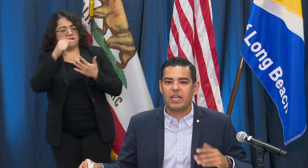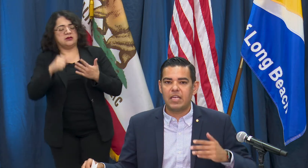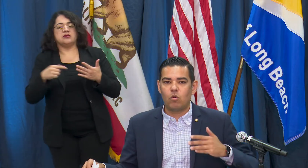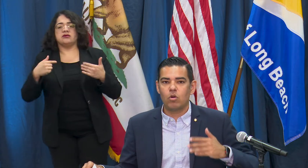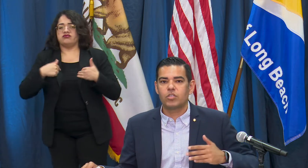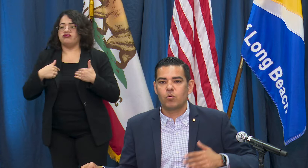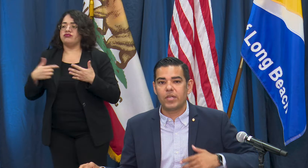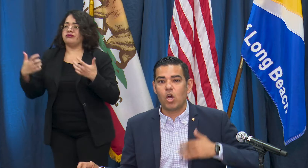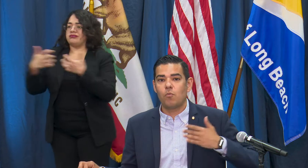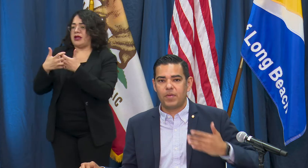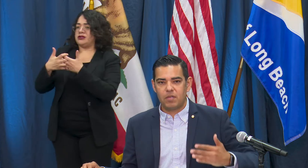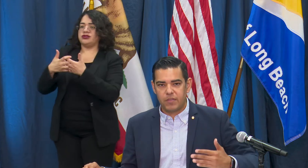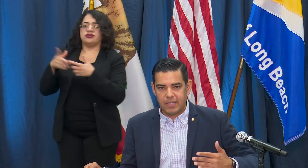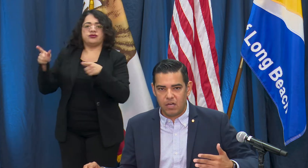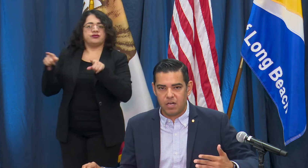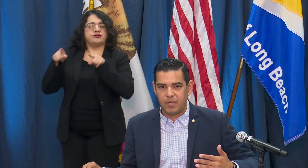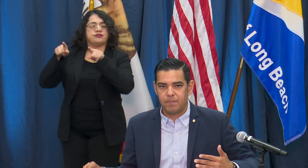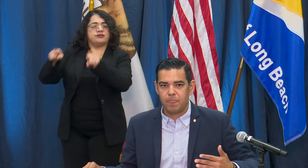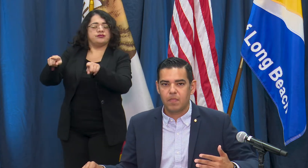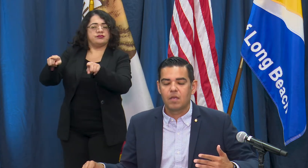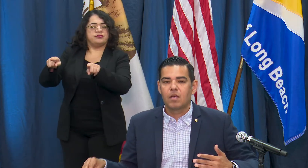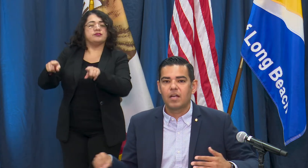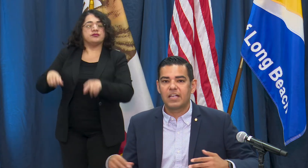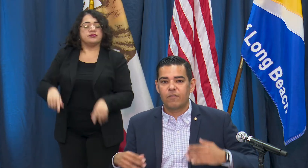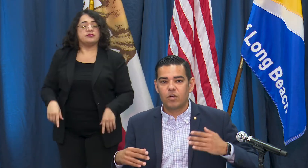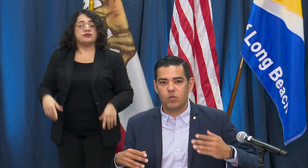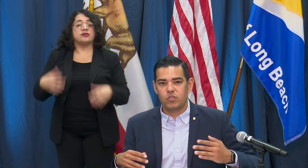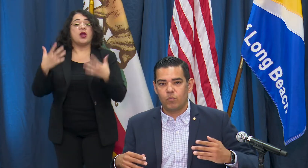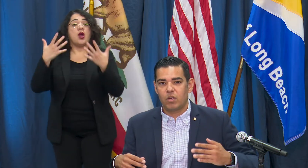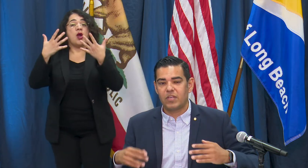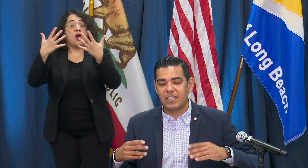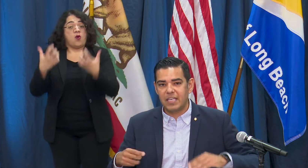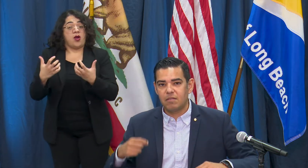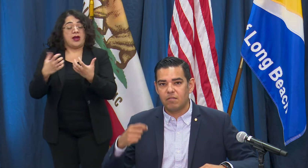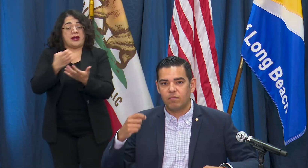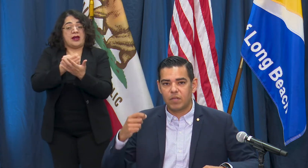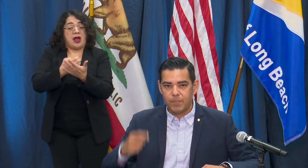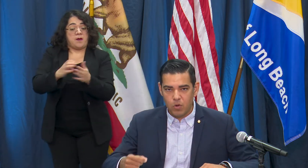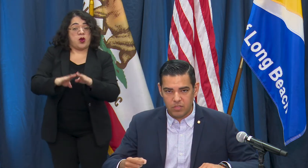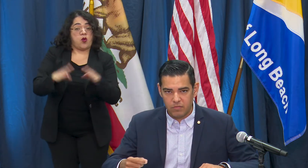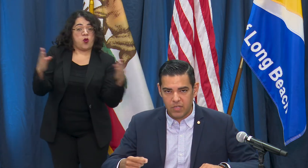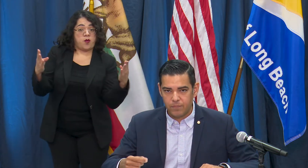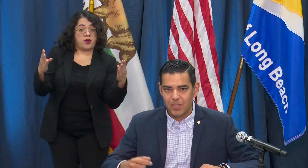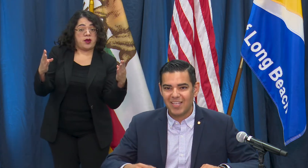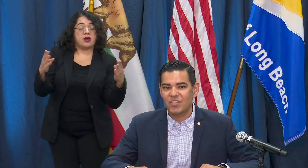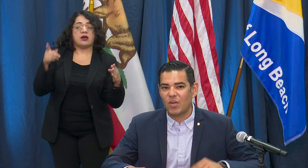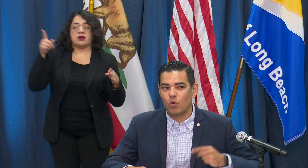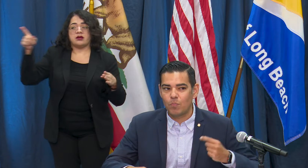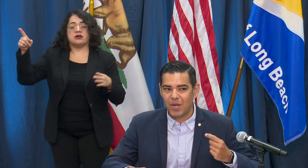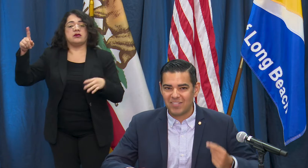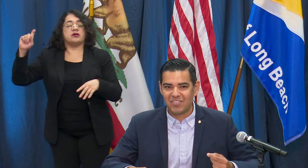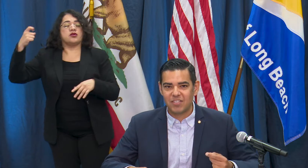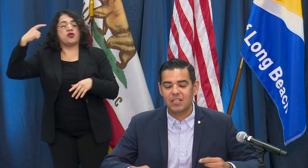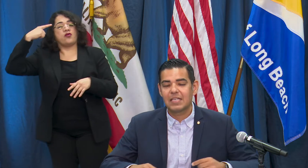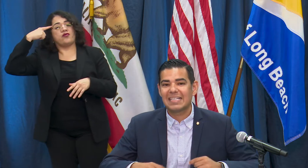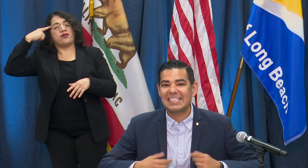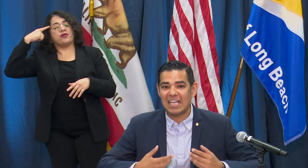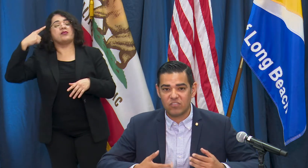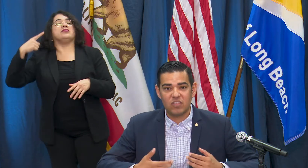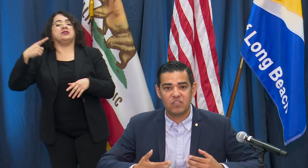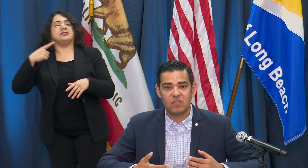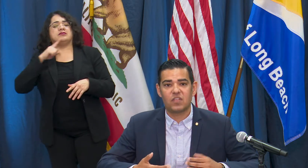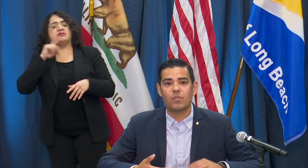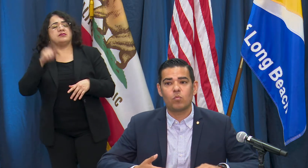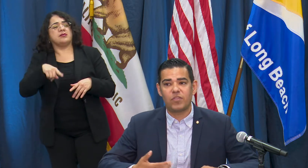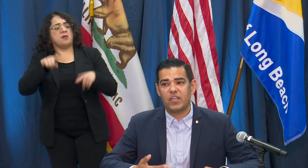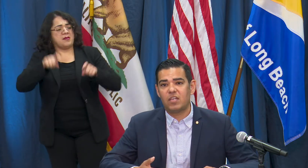that in order to reopen the economy, Governor Newsom, one of the key components of it is a robust